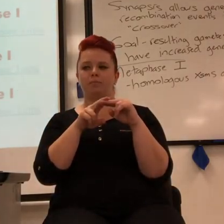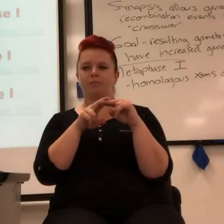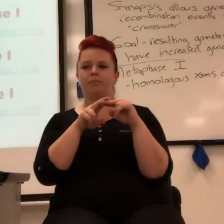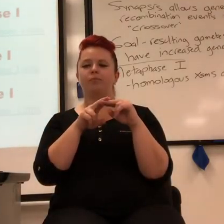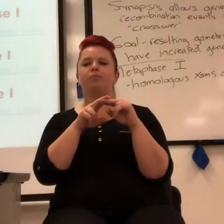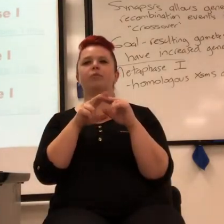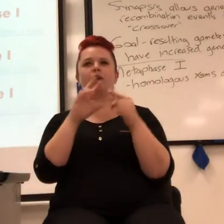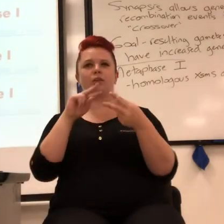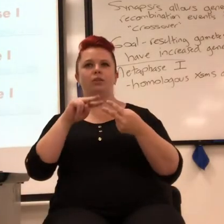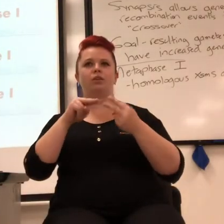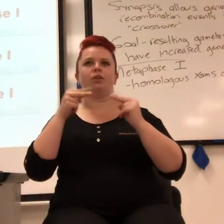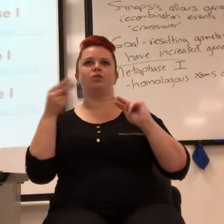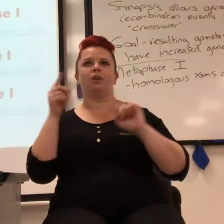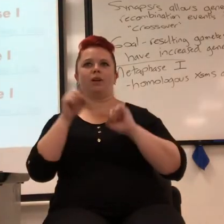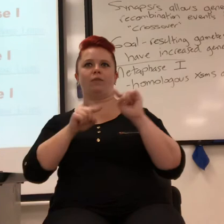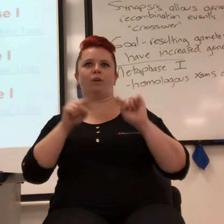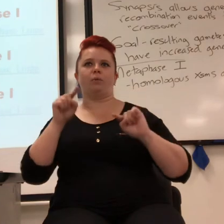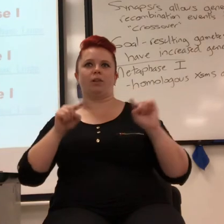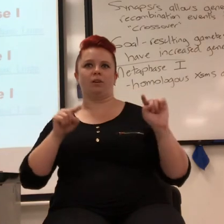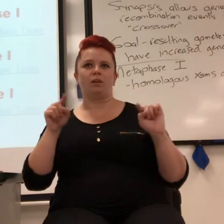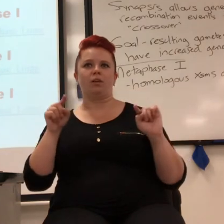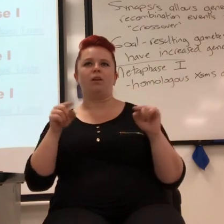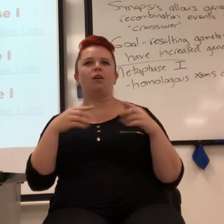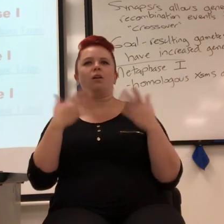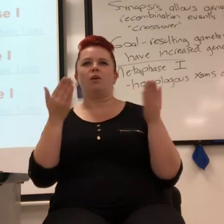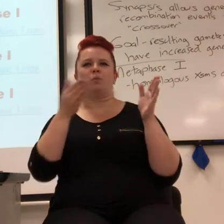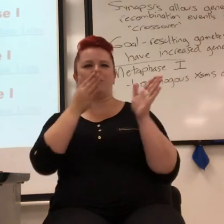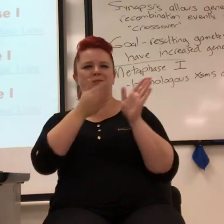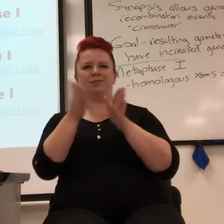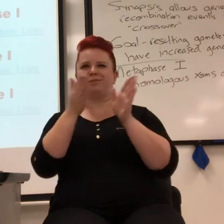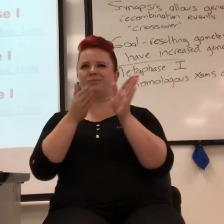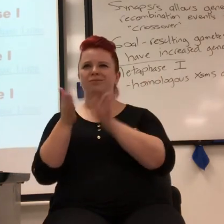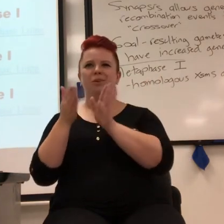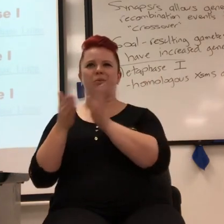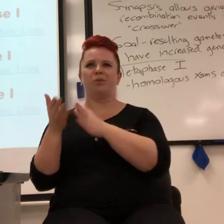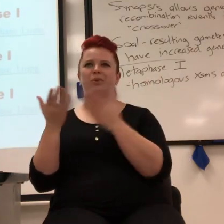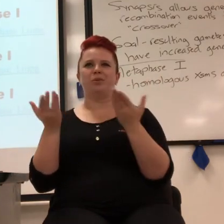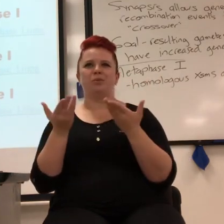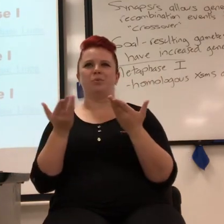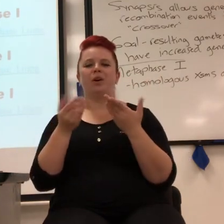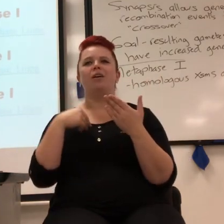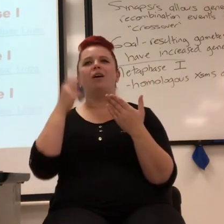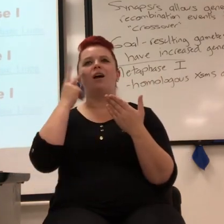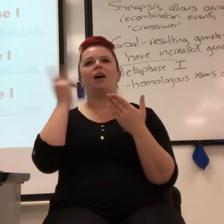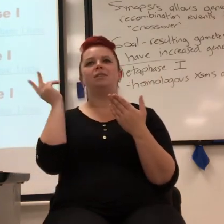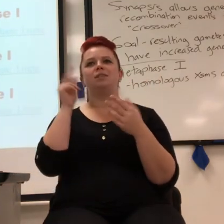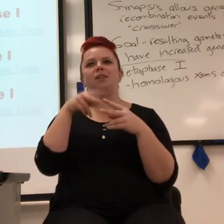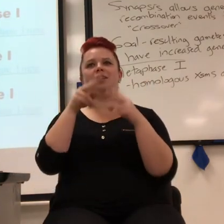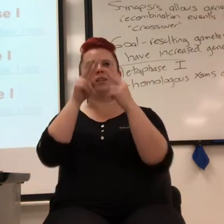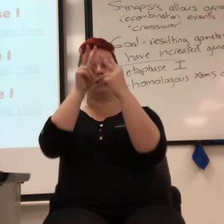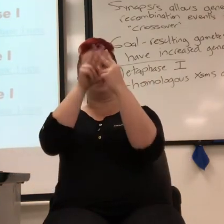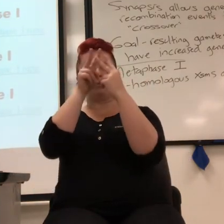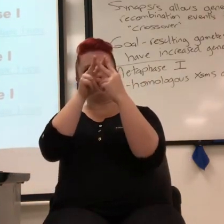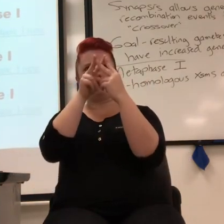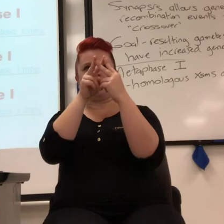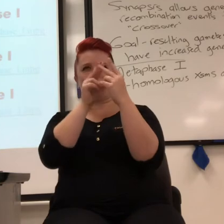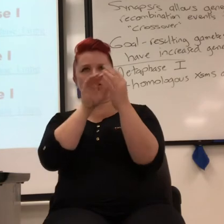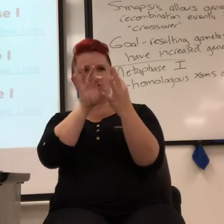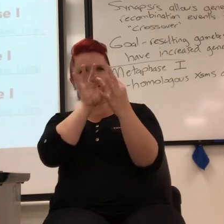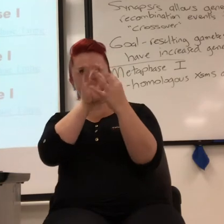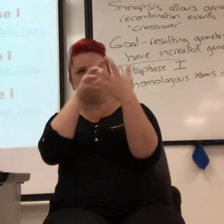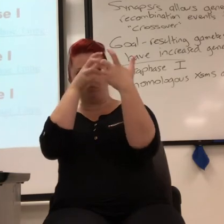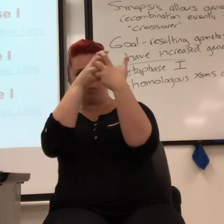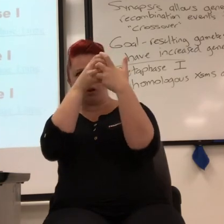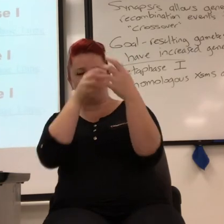genetic variability. I mean, what's the order here? Now, I see this pair lining up, and I see this pair. There's